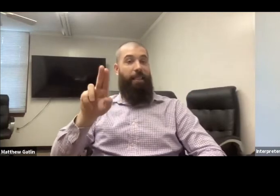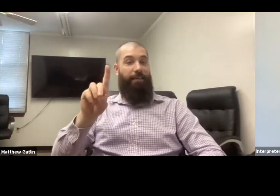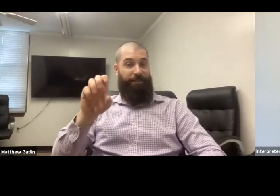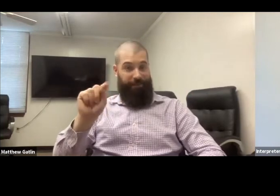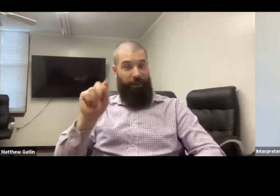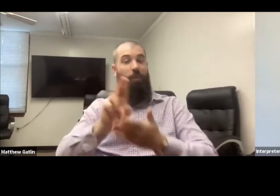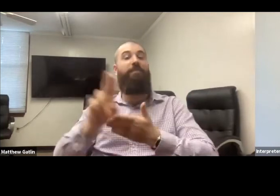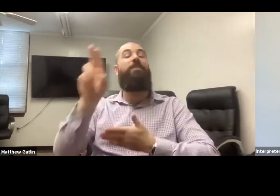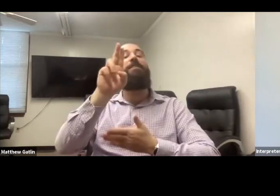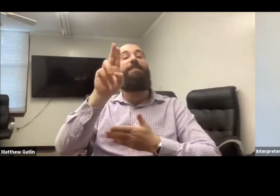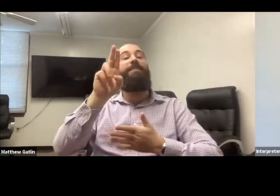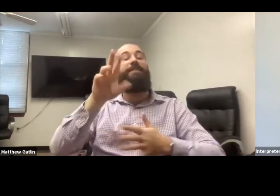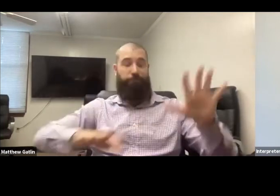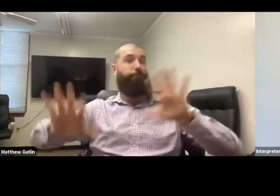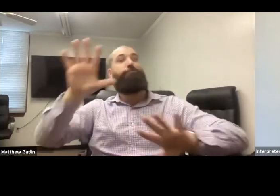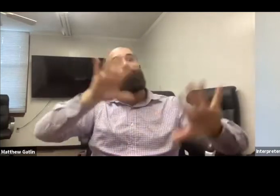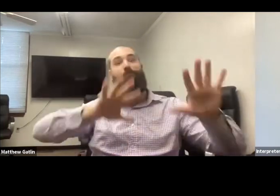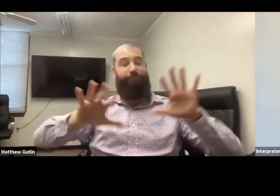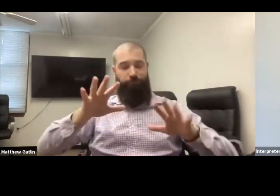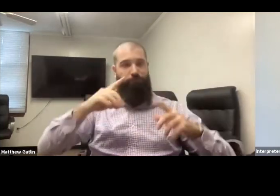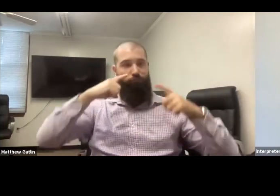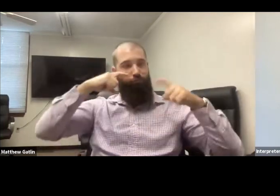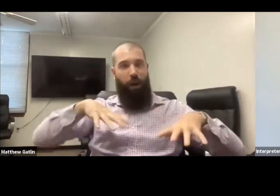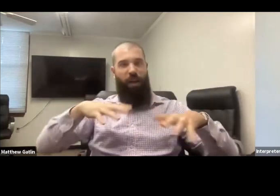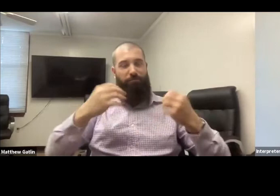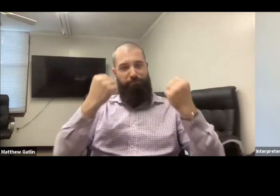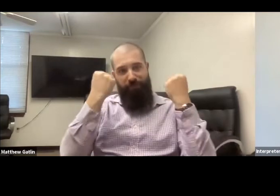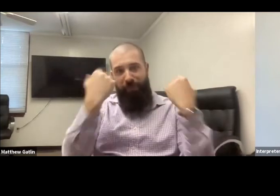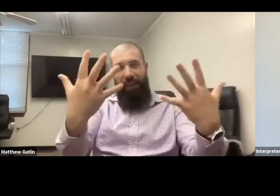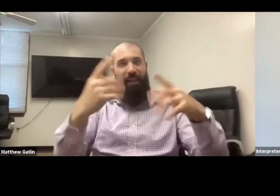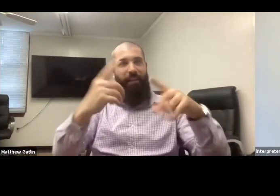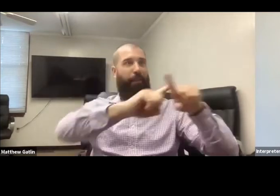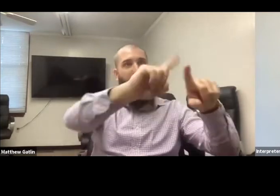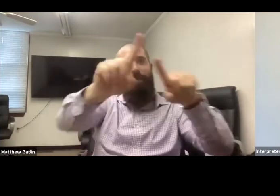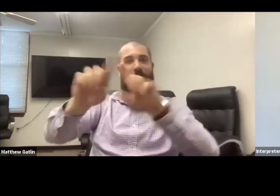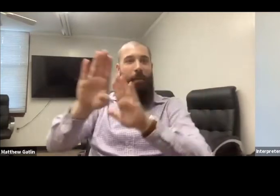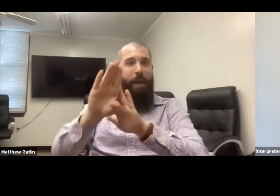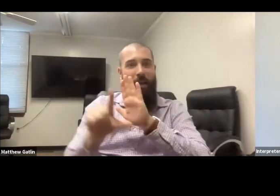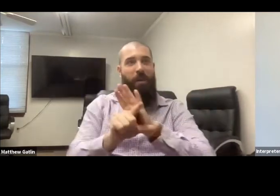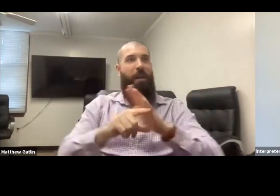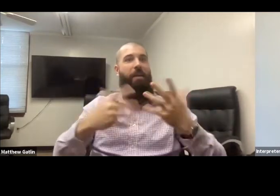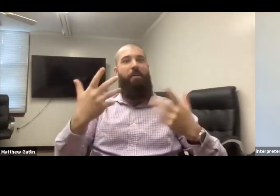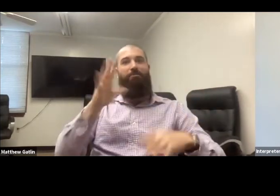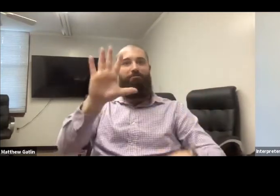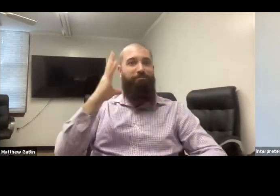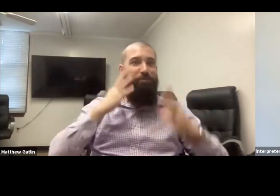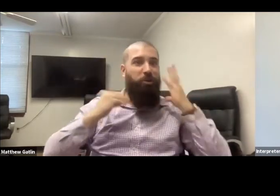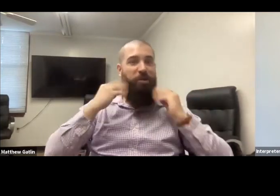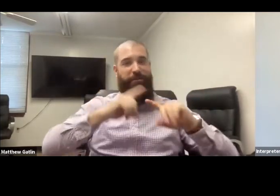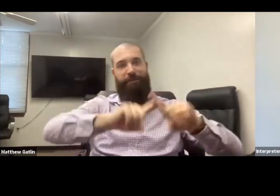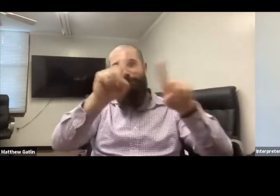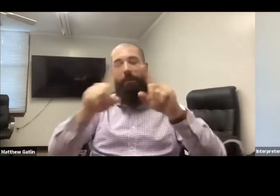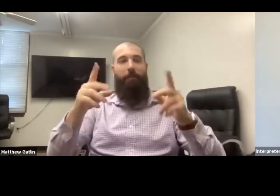So I went to Gallaudet University. And when I got there, I was shocked because I saw all the